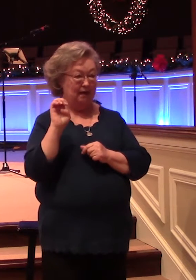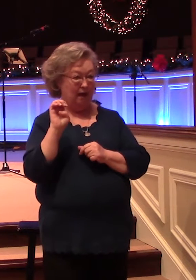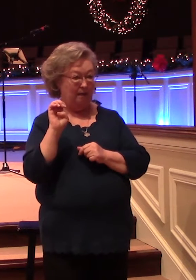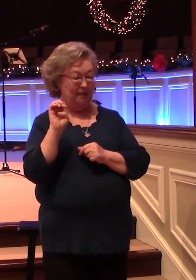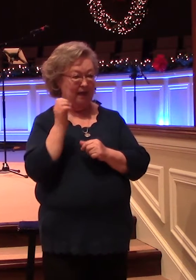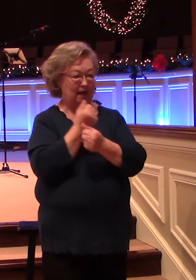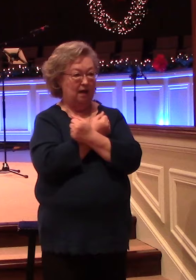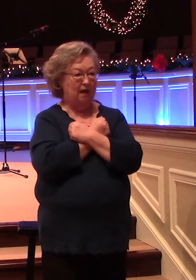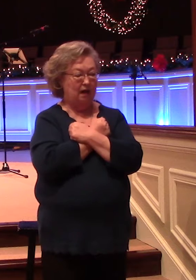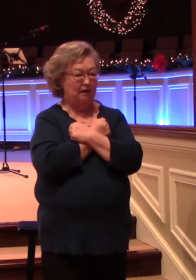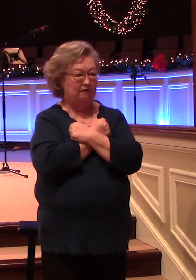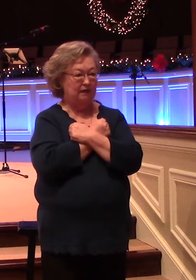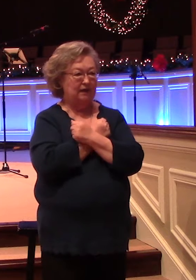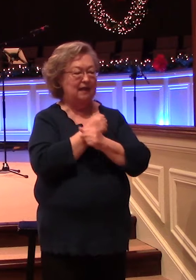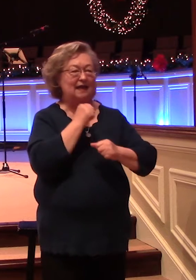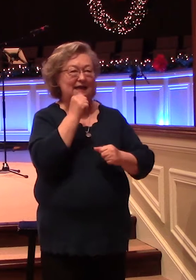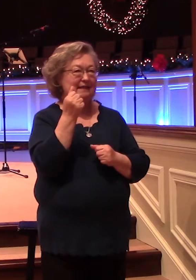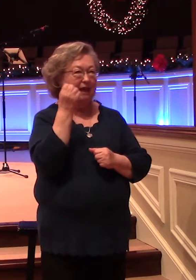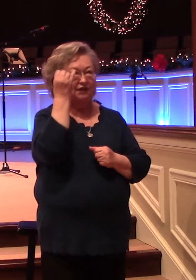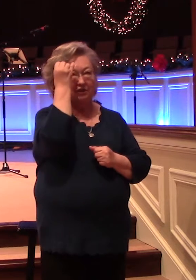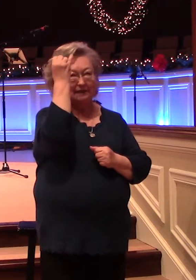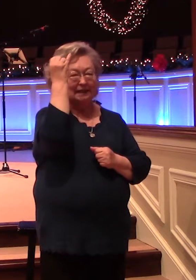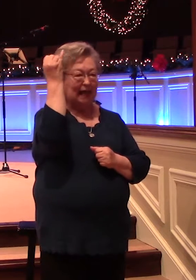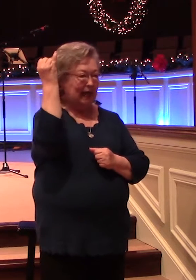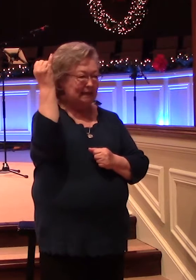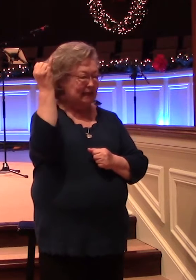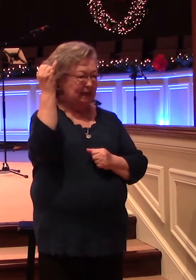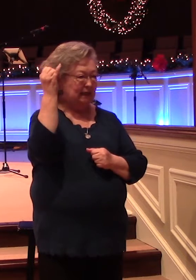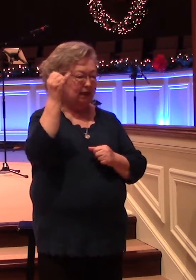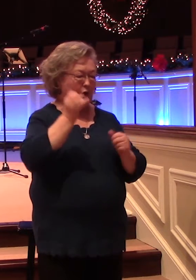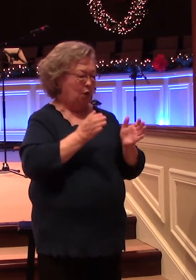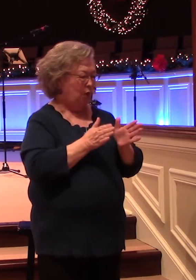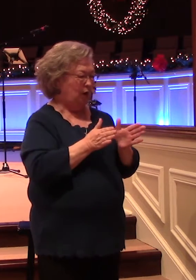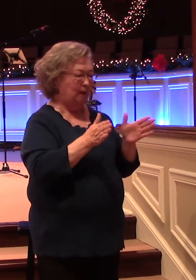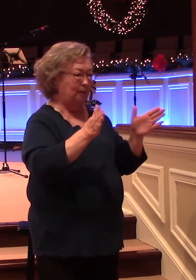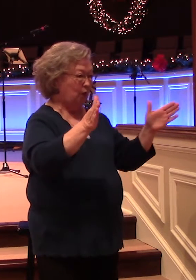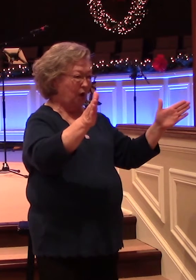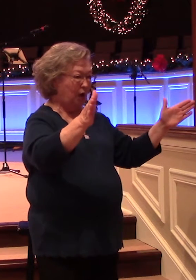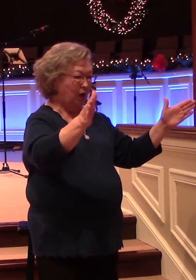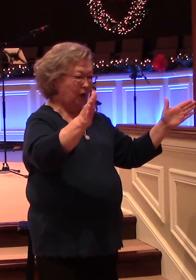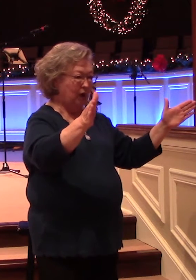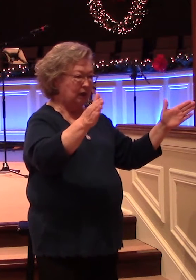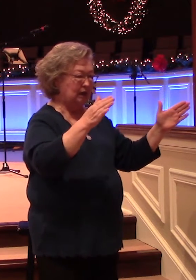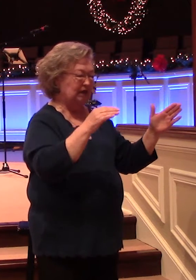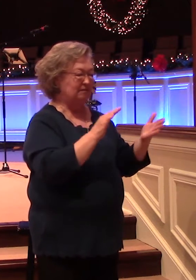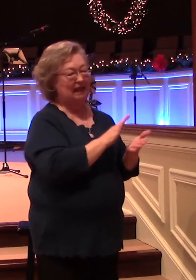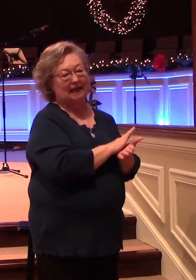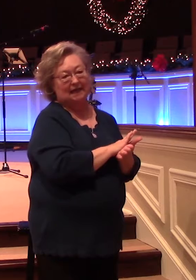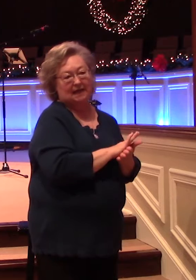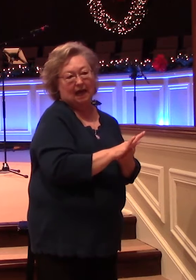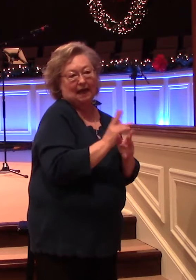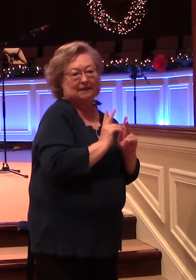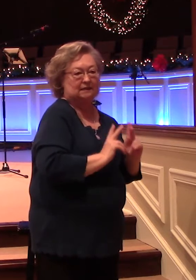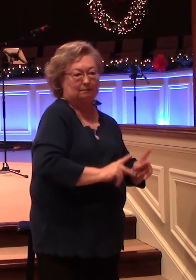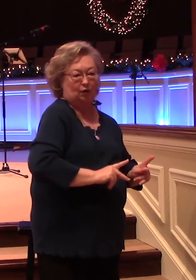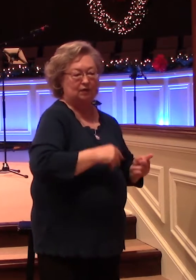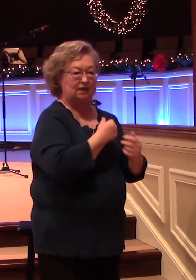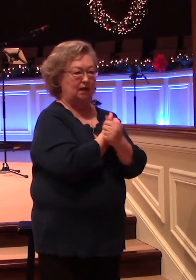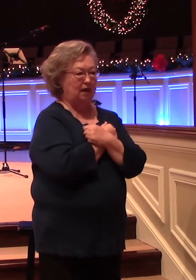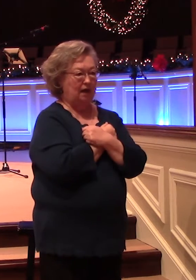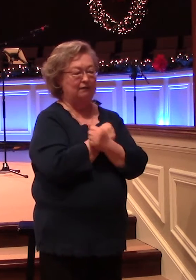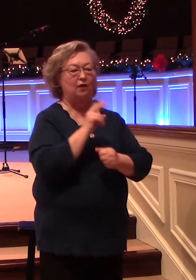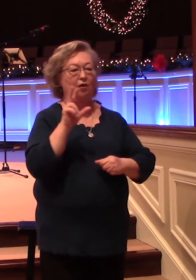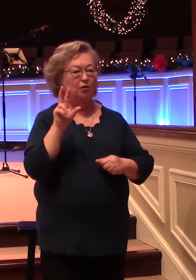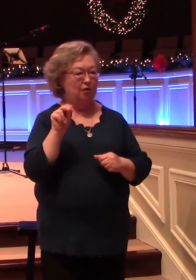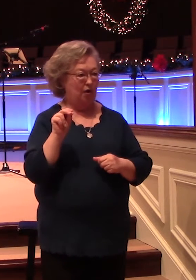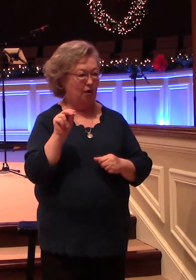of love. It's not some sort of broad commitment to try to be a nicer person in the world. But when the Bible speaks of loving one